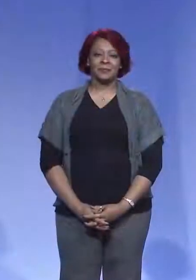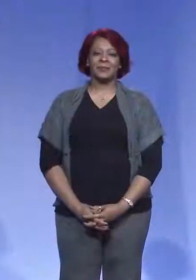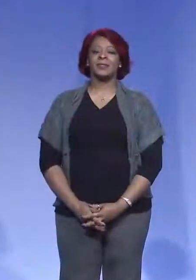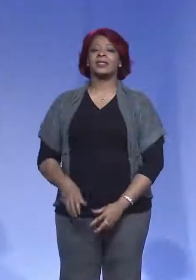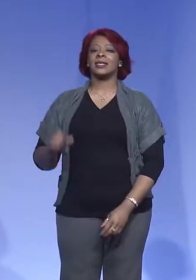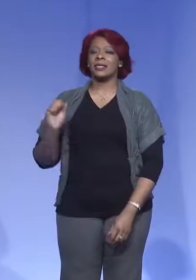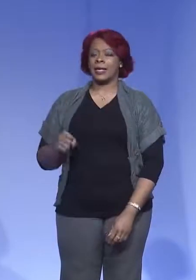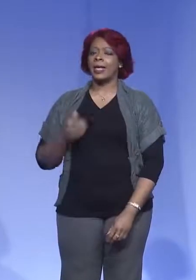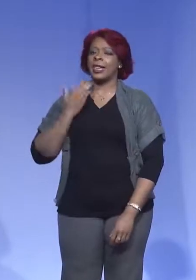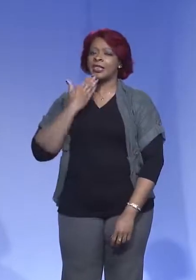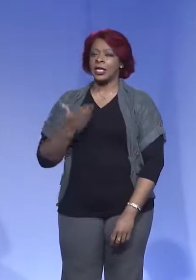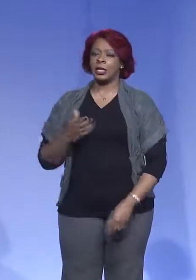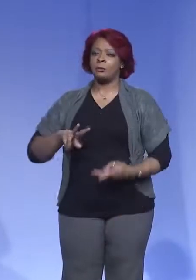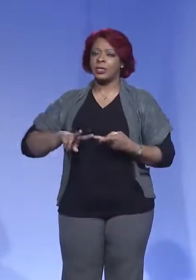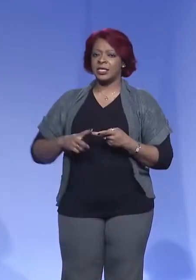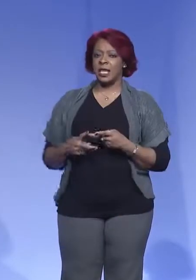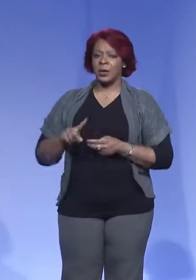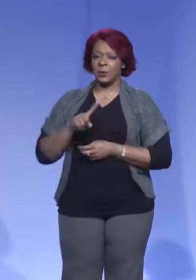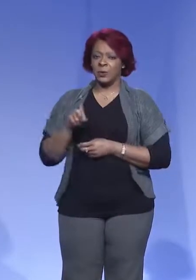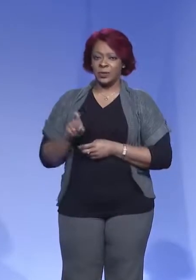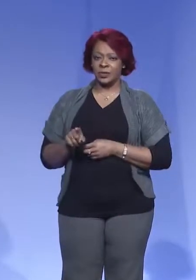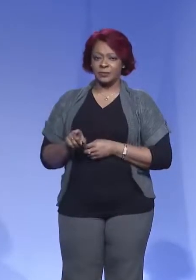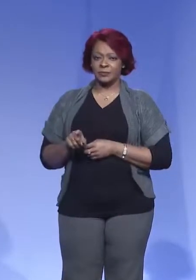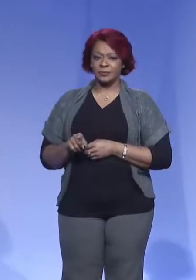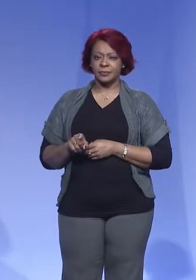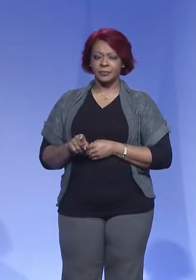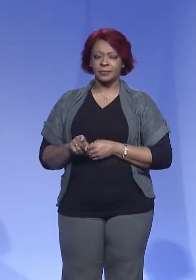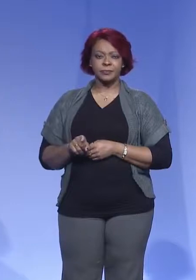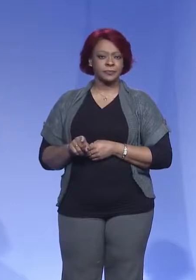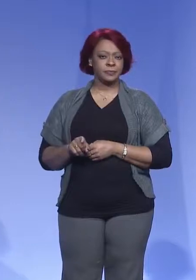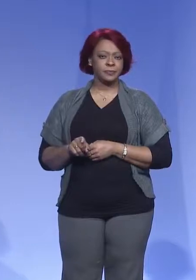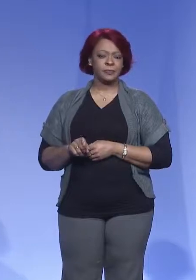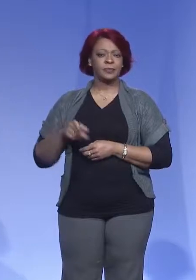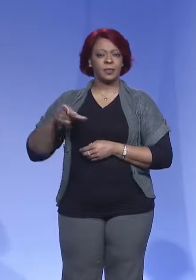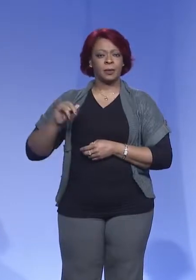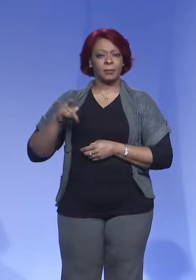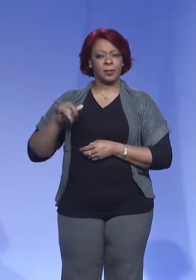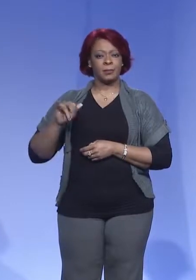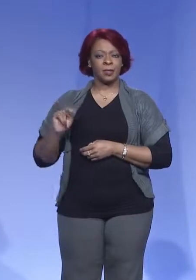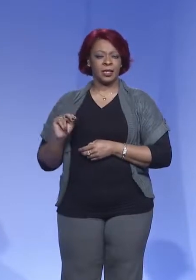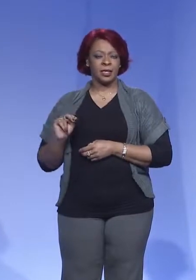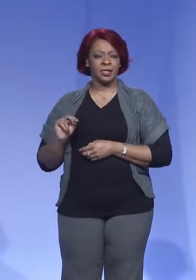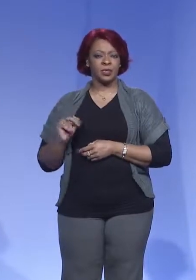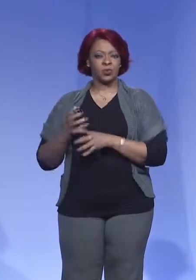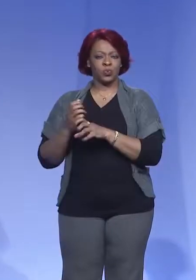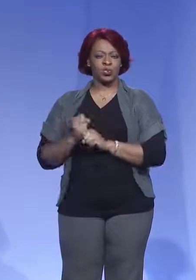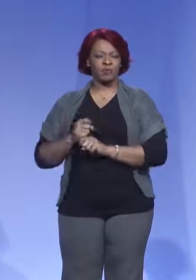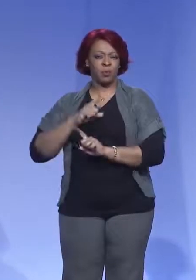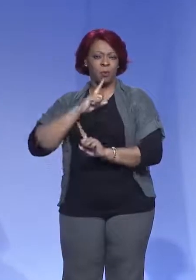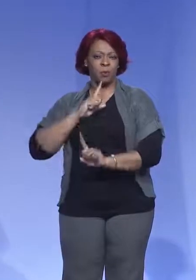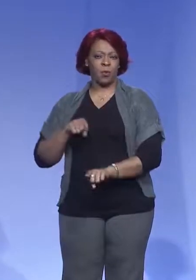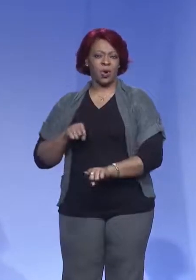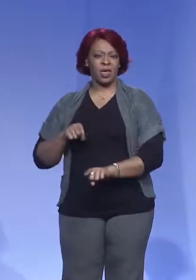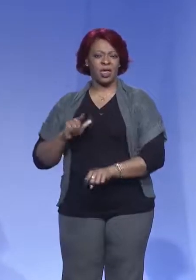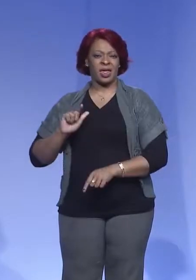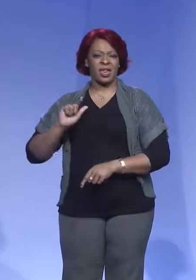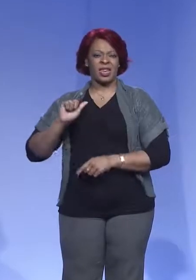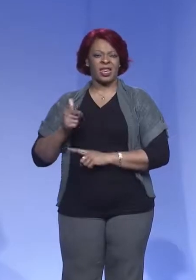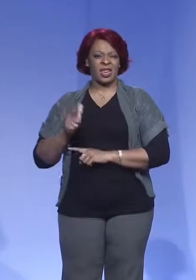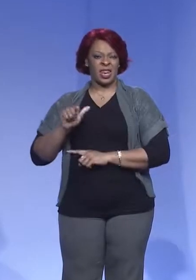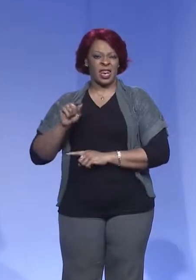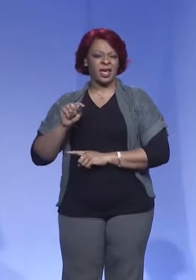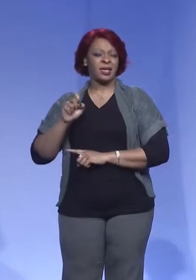Yeah, thank you. My second follow-up is about Pipkin. We received reports later